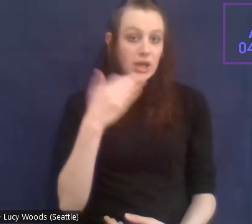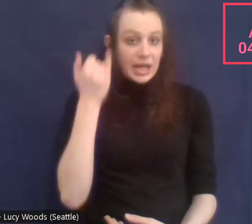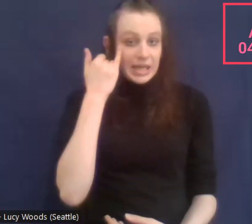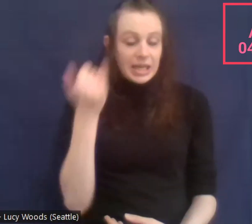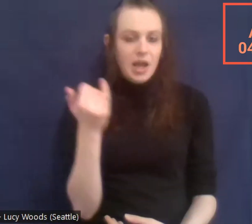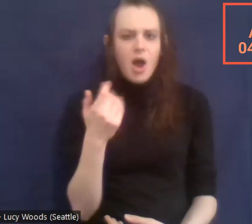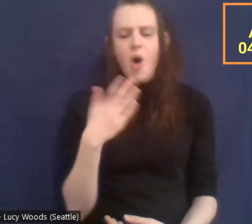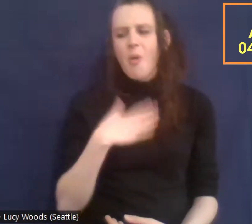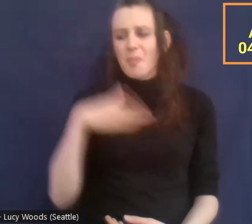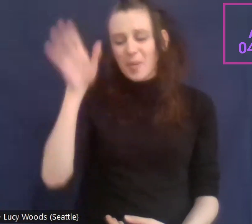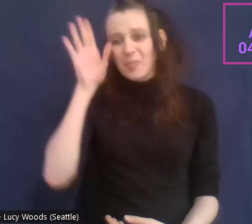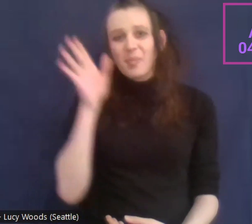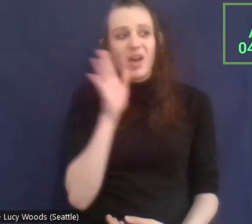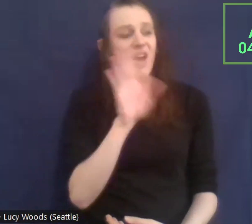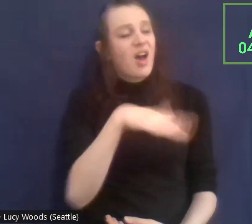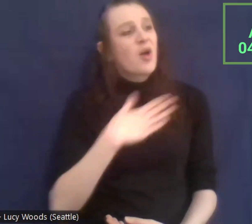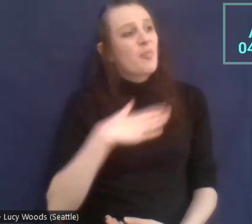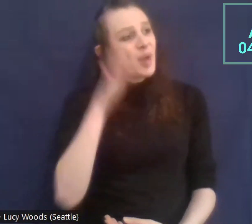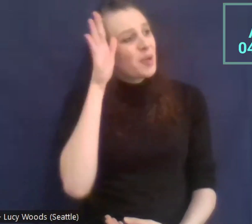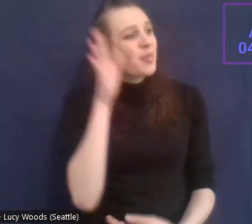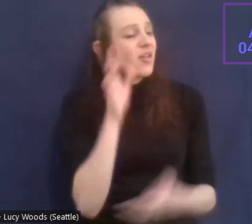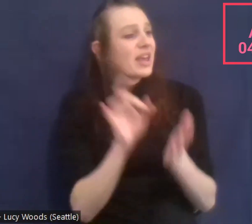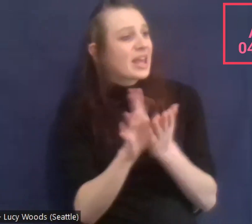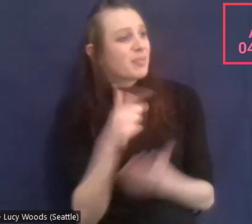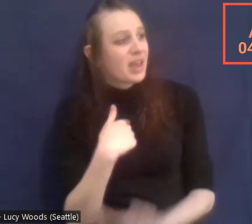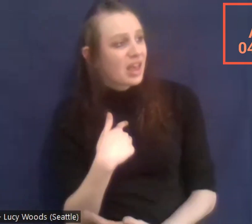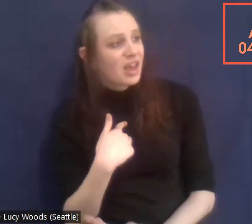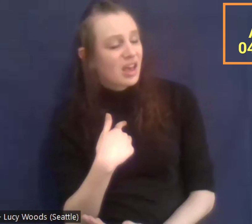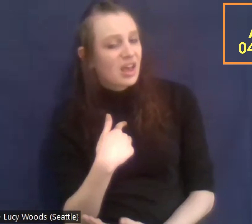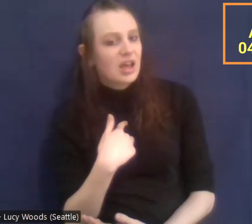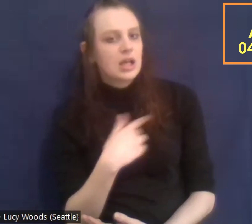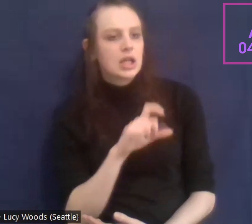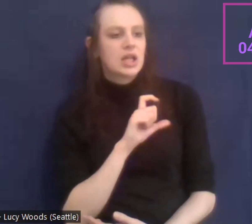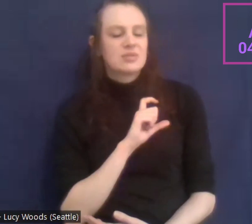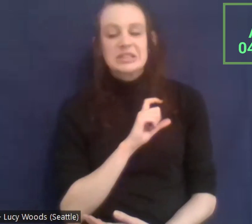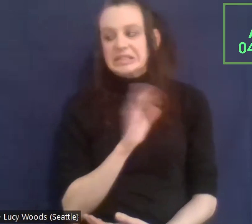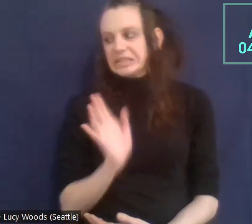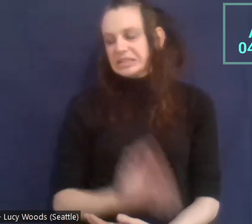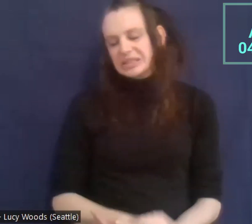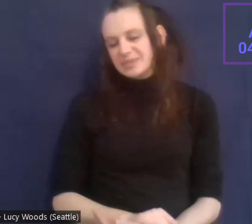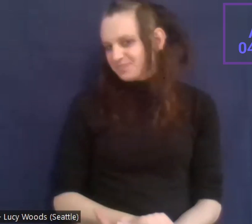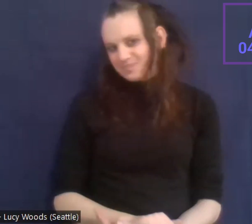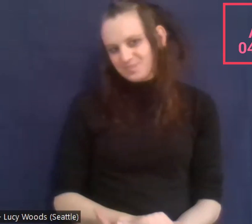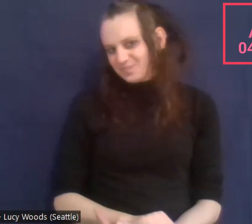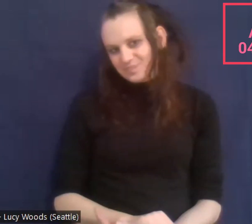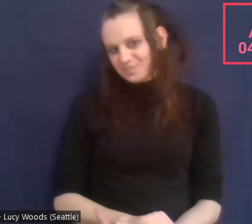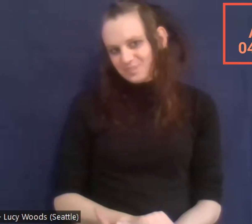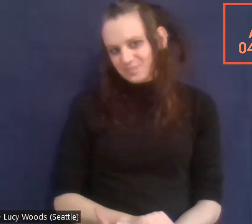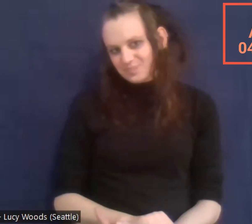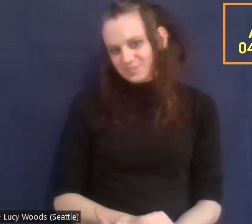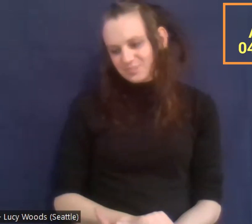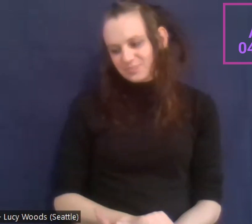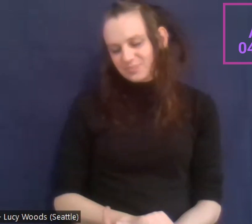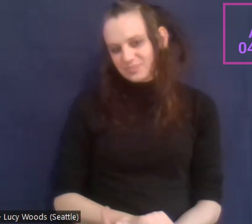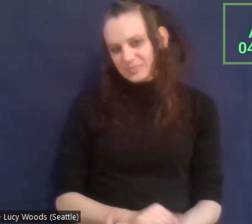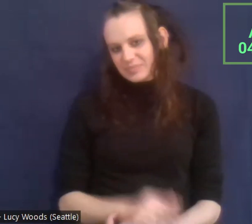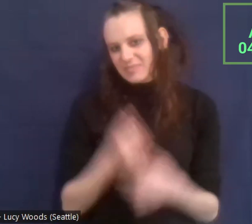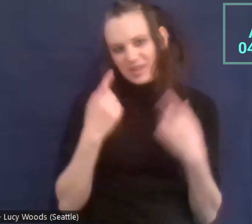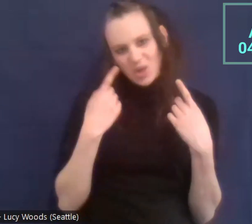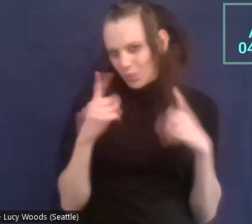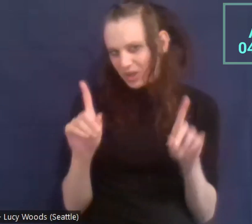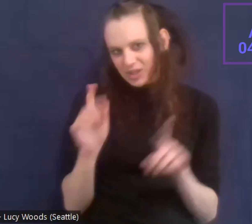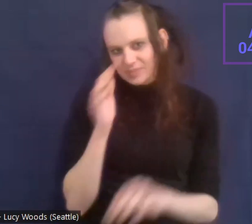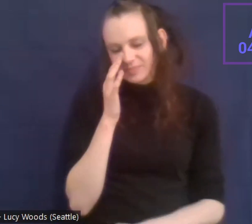My parents kicked me out." That didn't go over so well. Um, and yeah, so I'd find